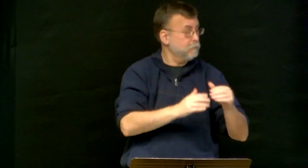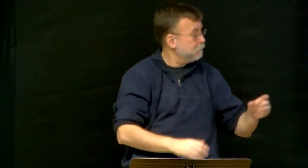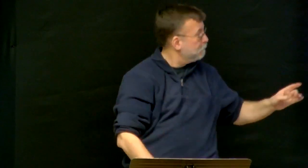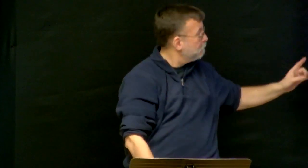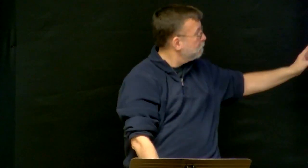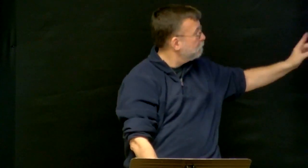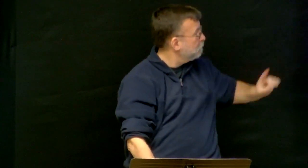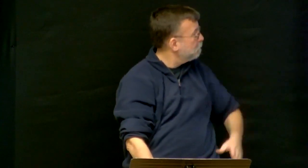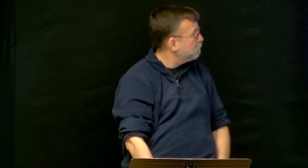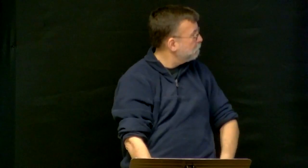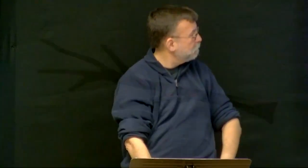The next image.